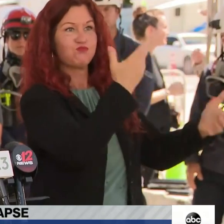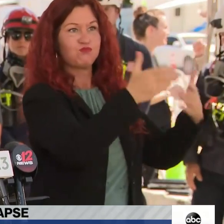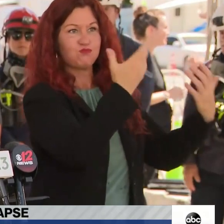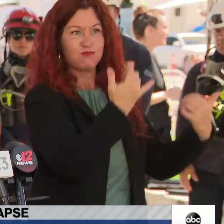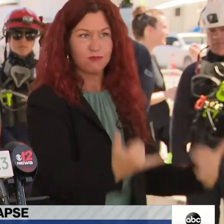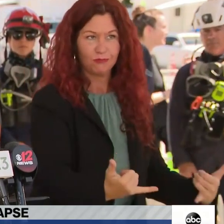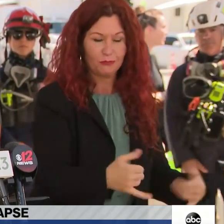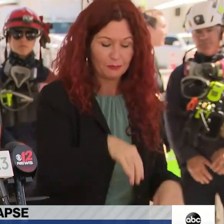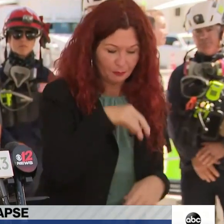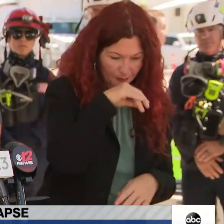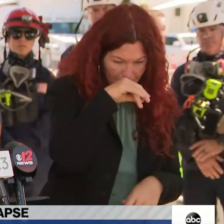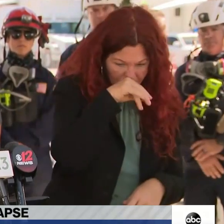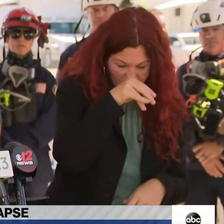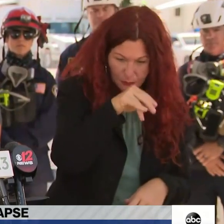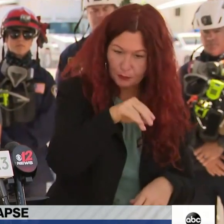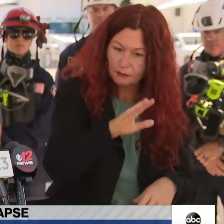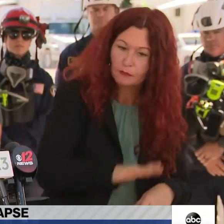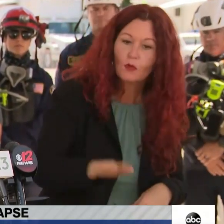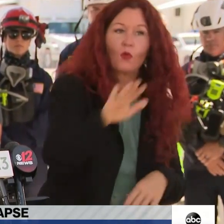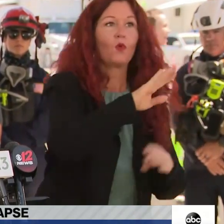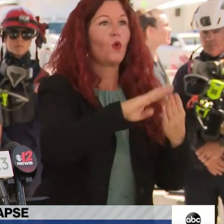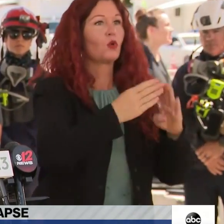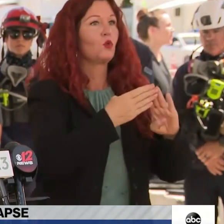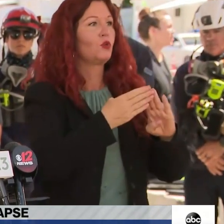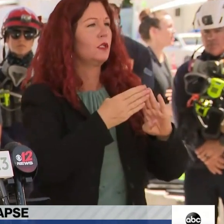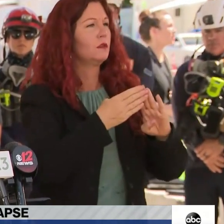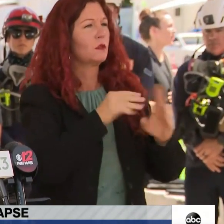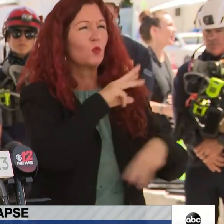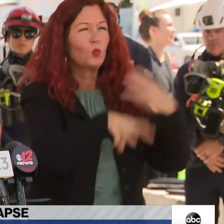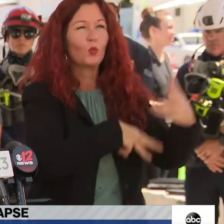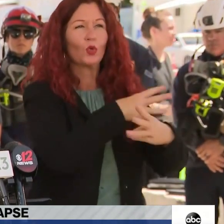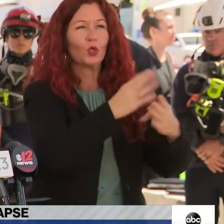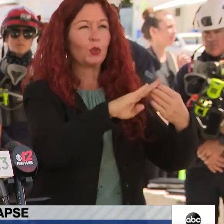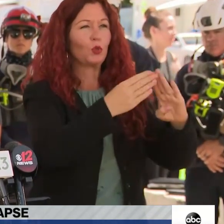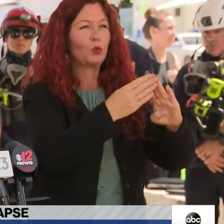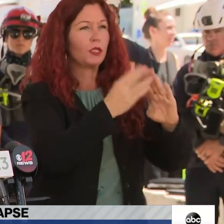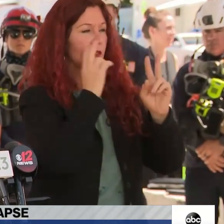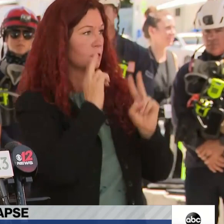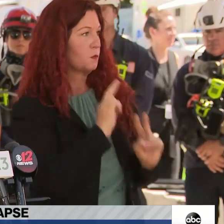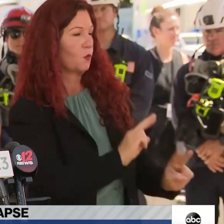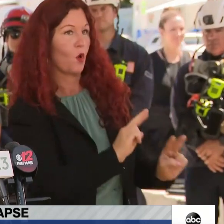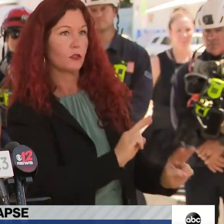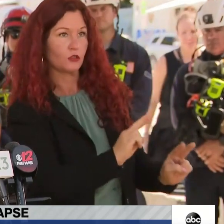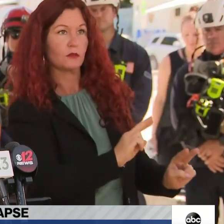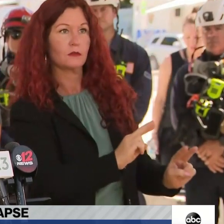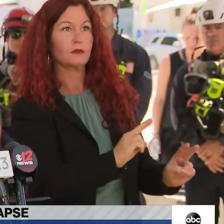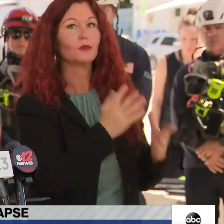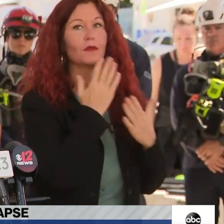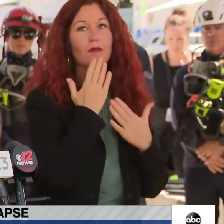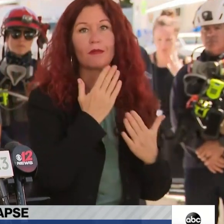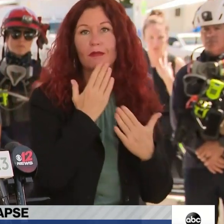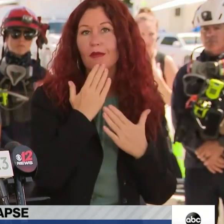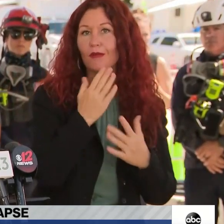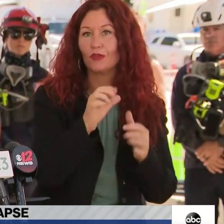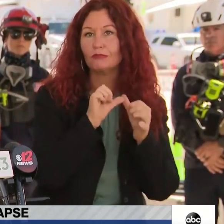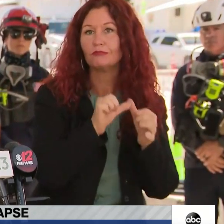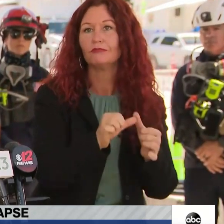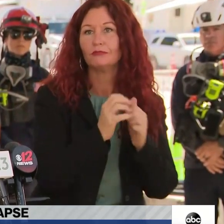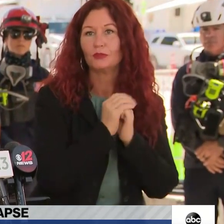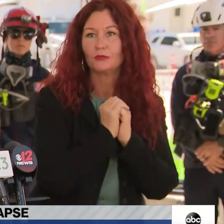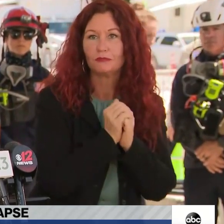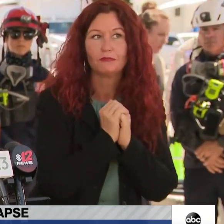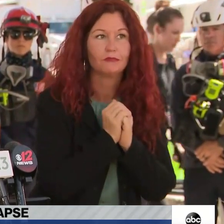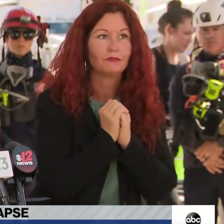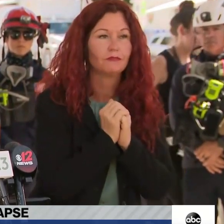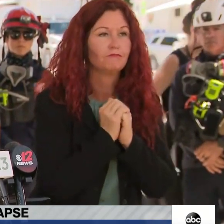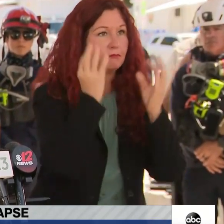Our community and the whole global community has been watching around the world, and we are so grateful for your continuing to hold us in your hands